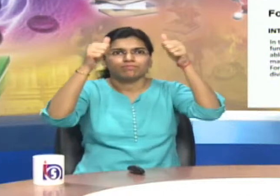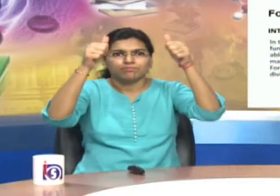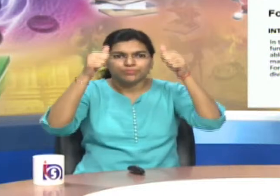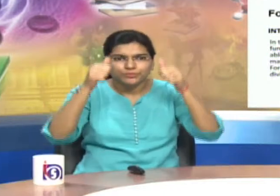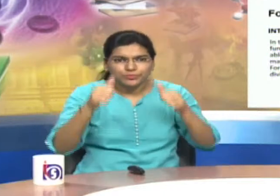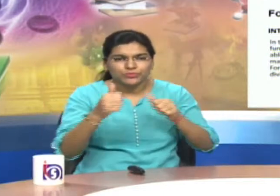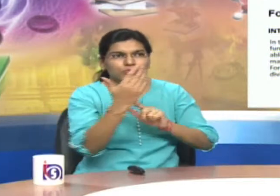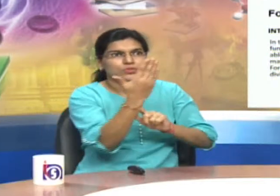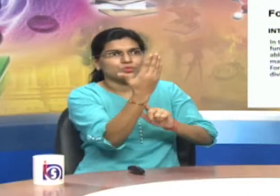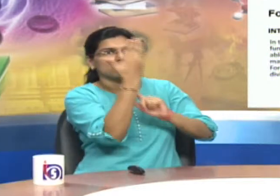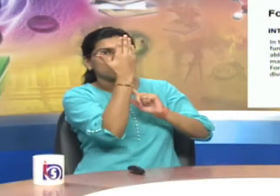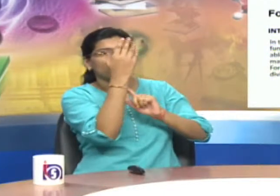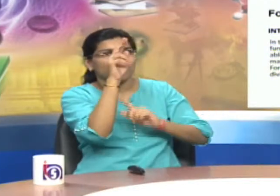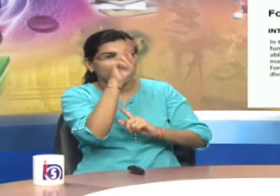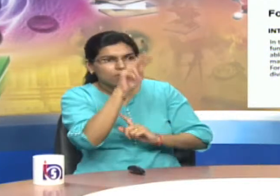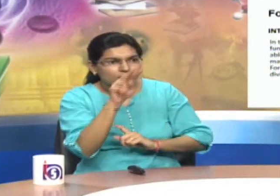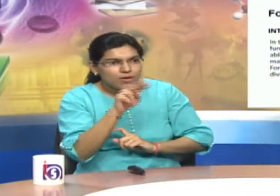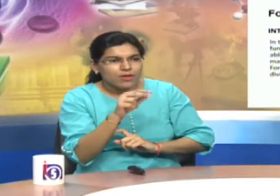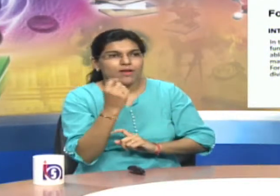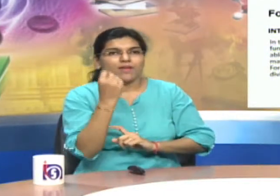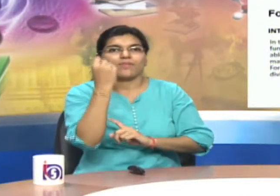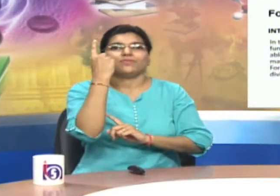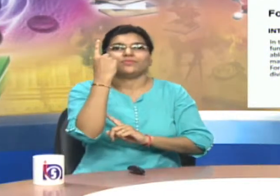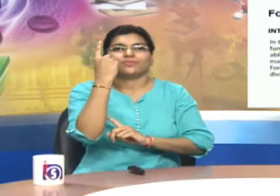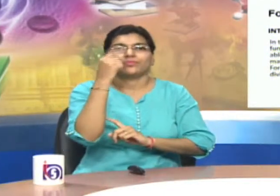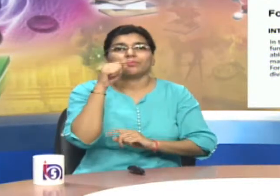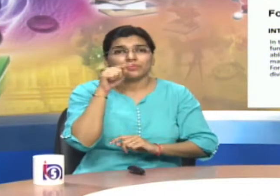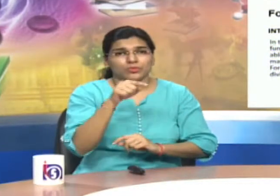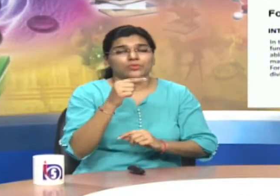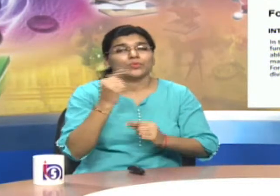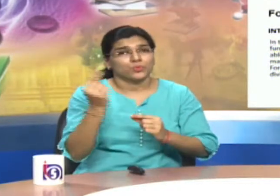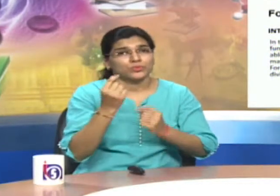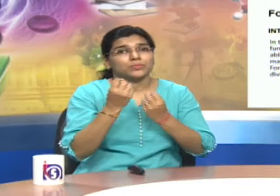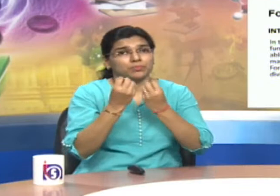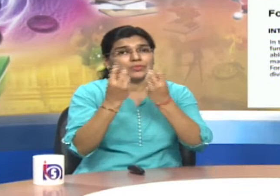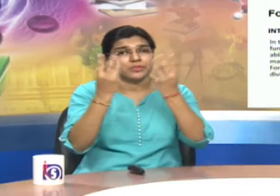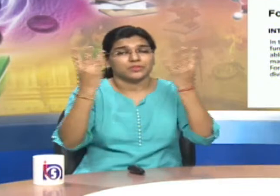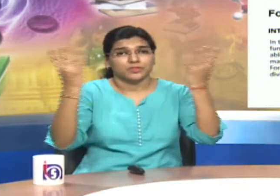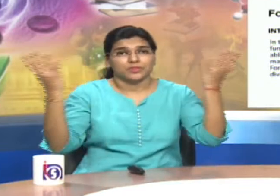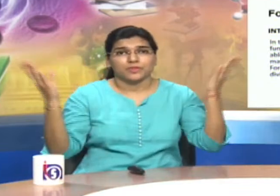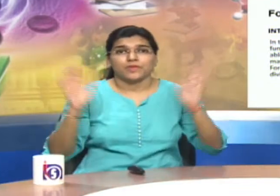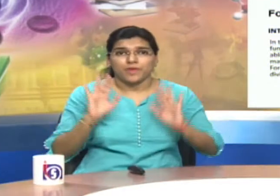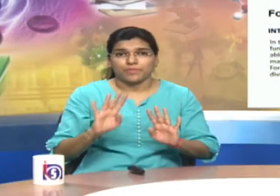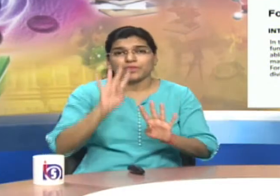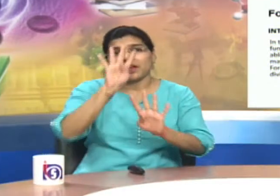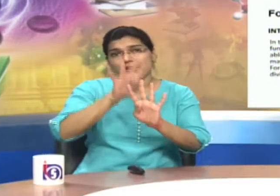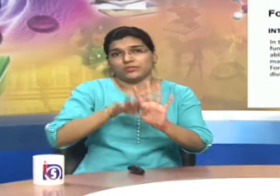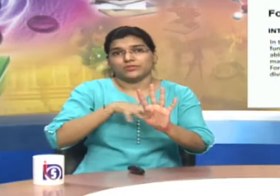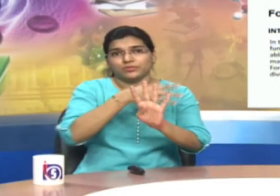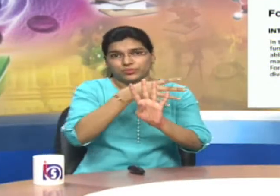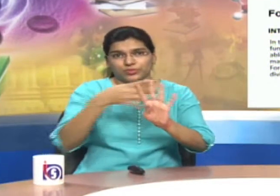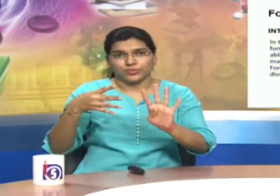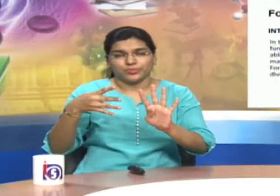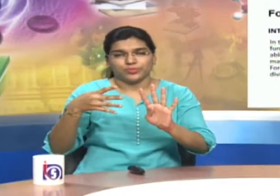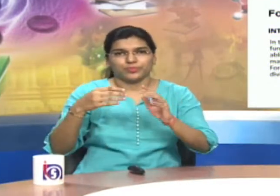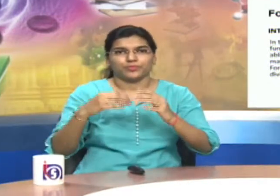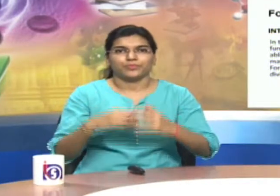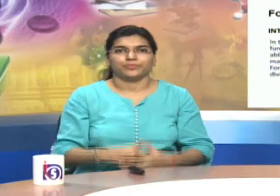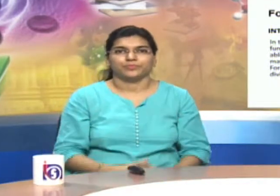So it is very easy to put formulas and function to do your work in easier way. It is used at